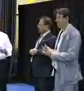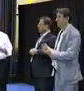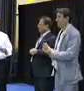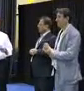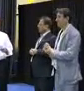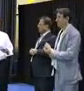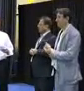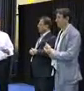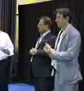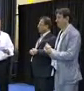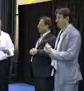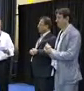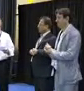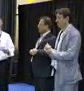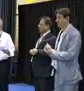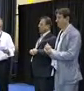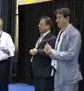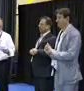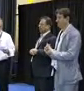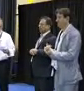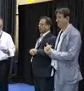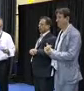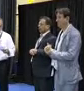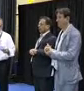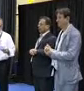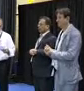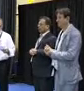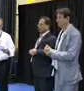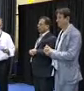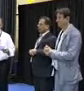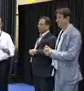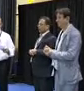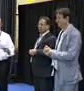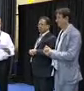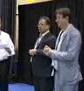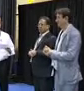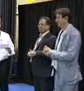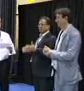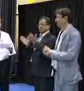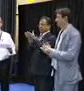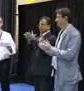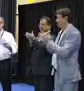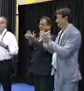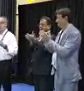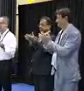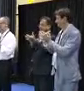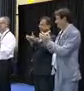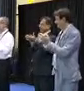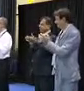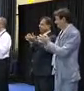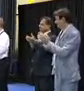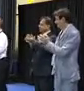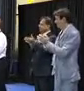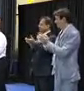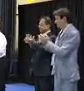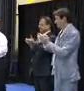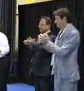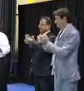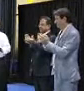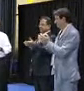them. The Career Award was granted to Brian Jones. So a big round of